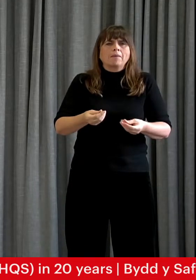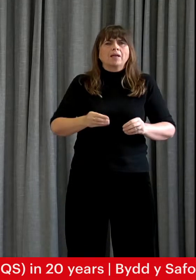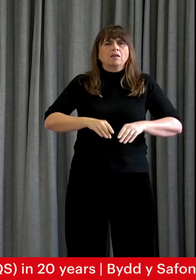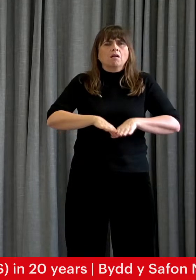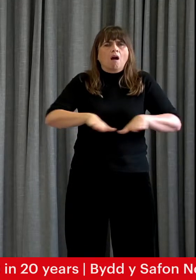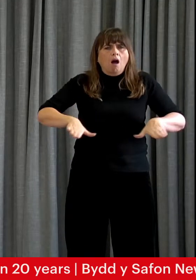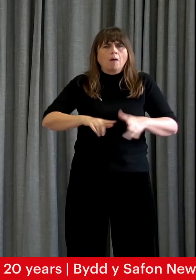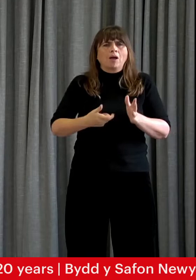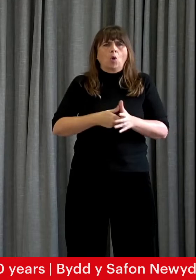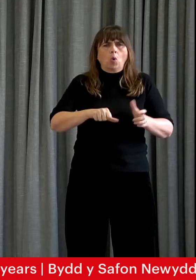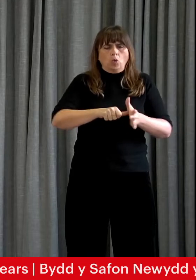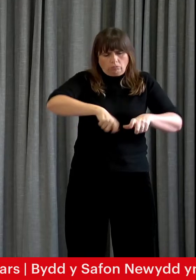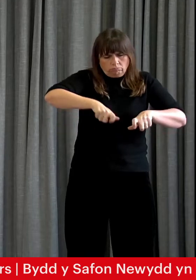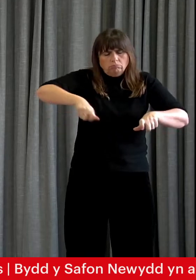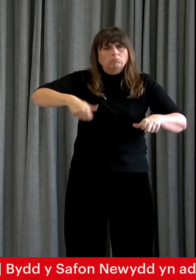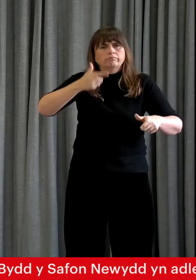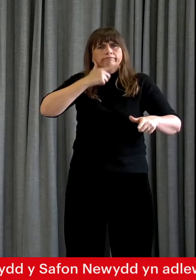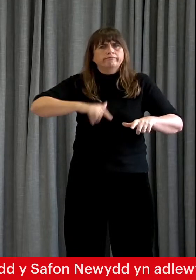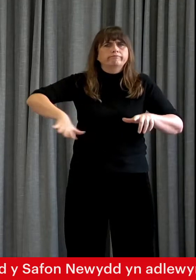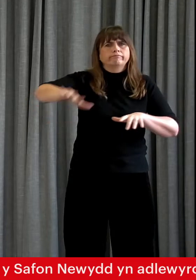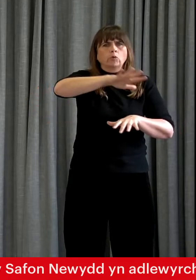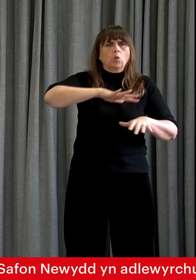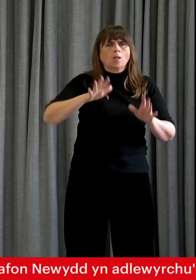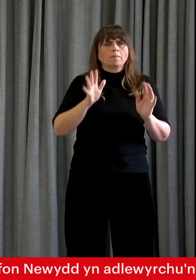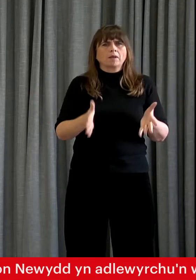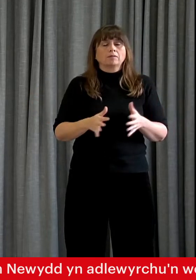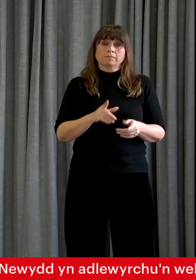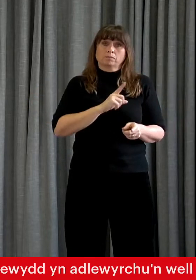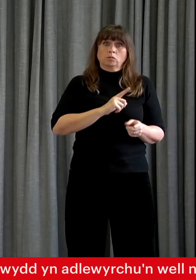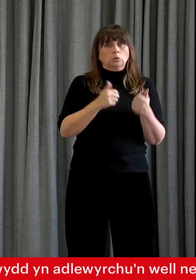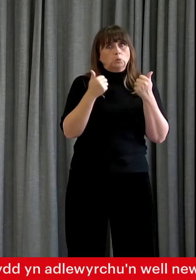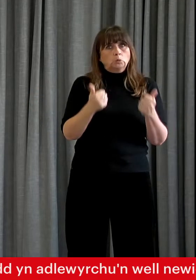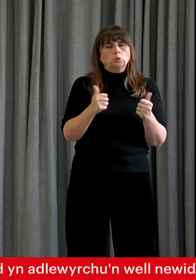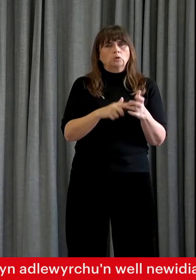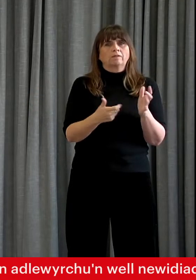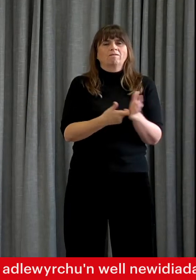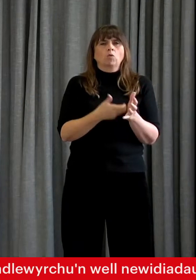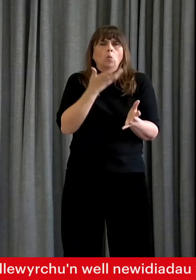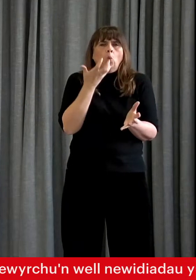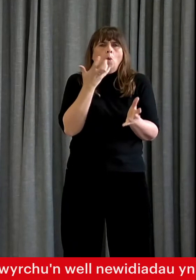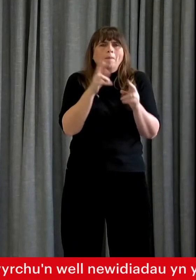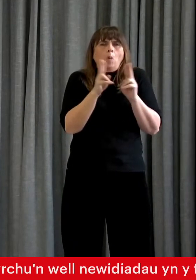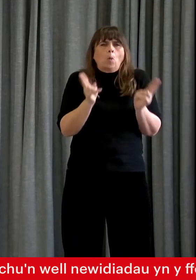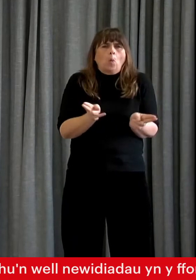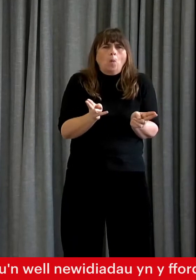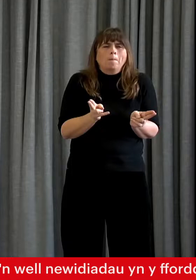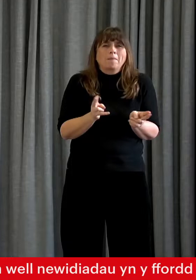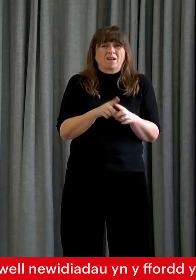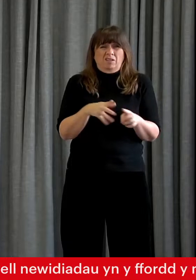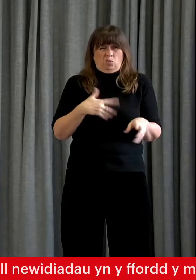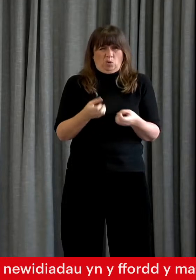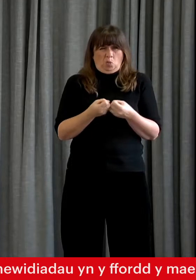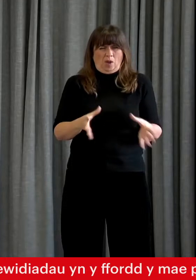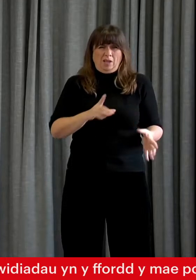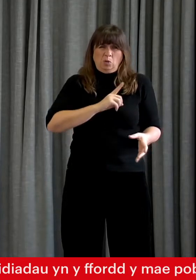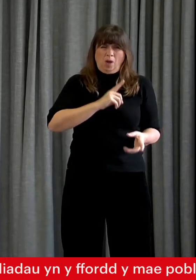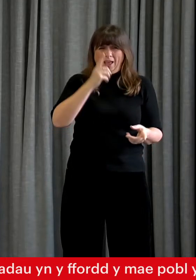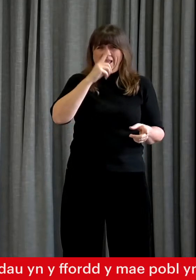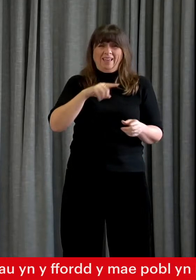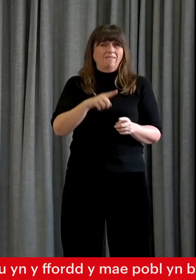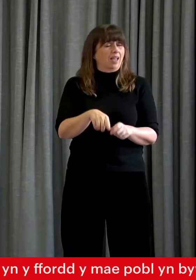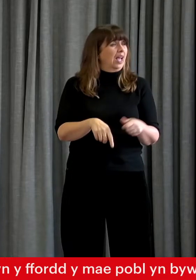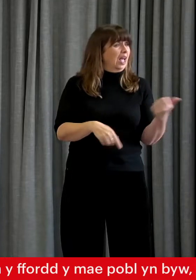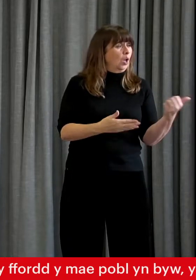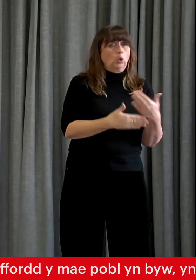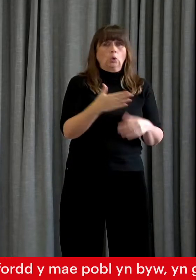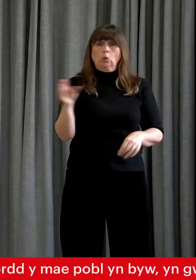making the home more comfortable for a new tenant and improving insulation, this has the added benefit of reducing unnecessary waste from removing perfectly